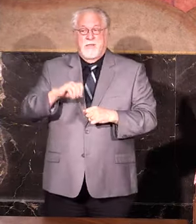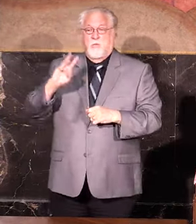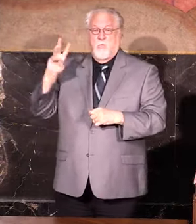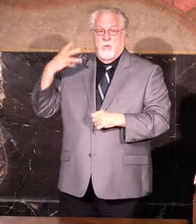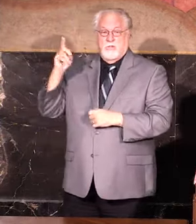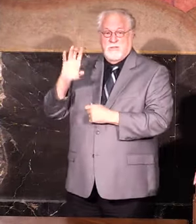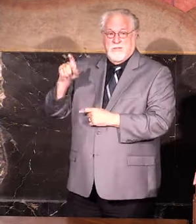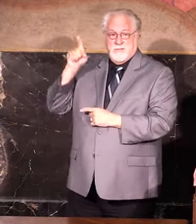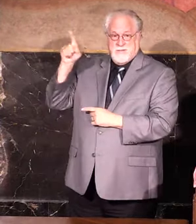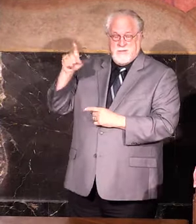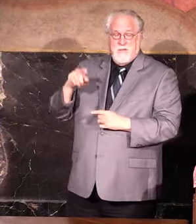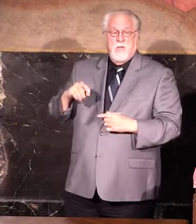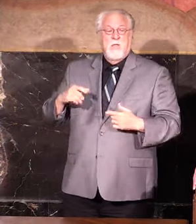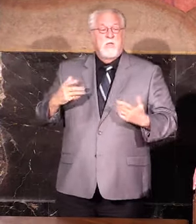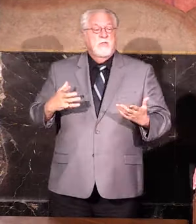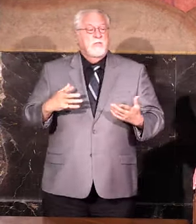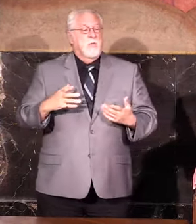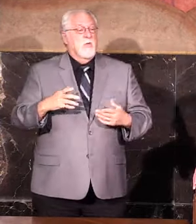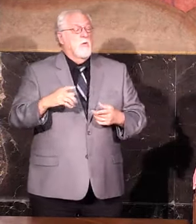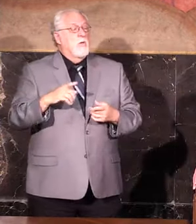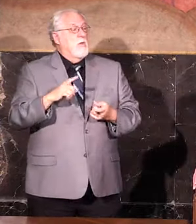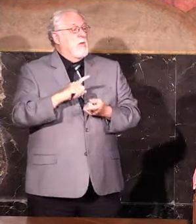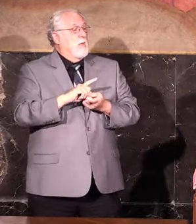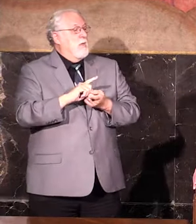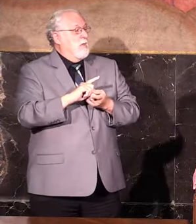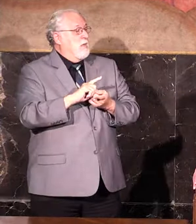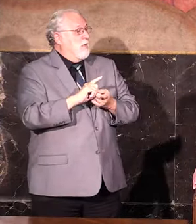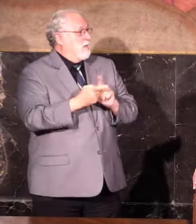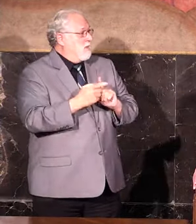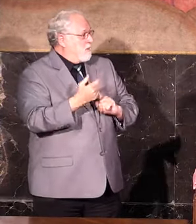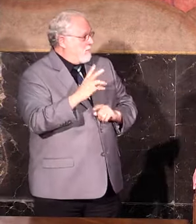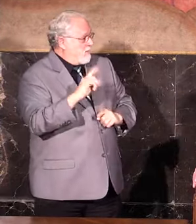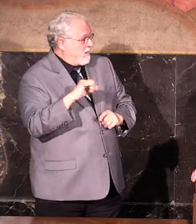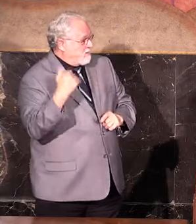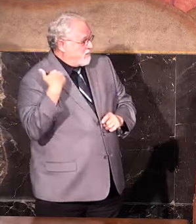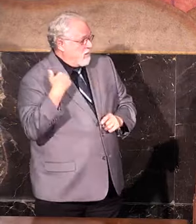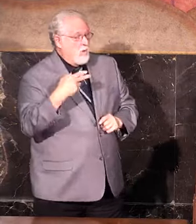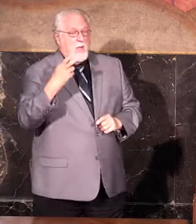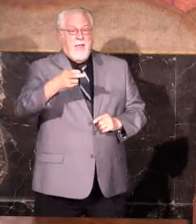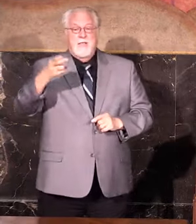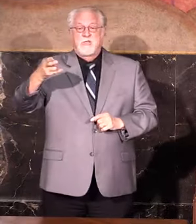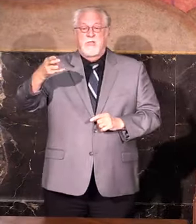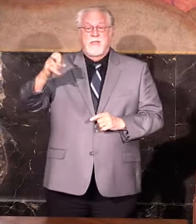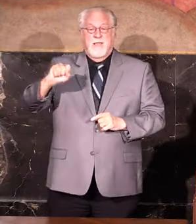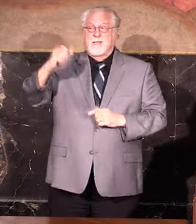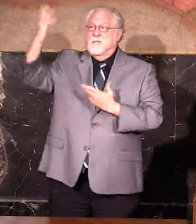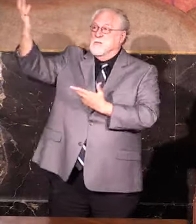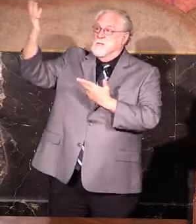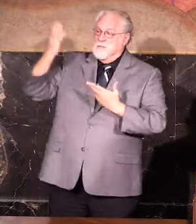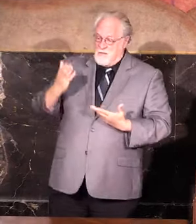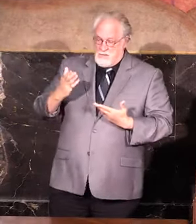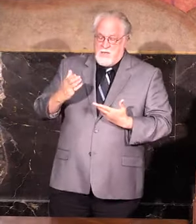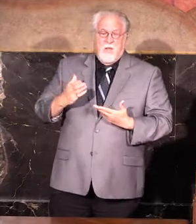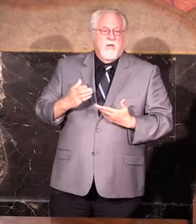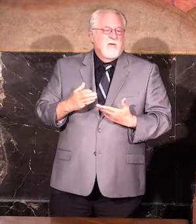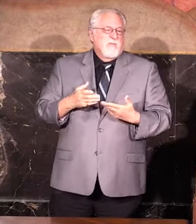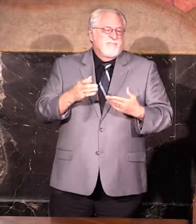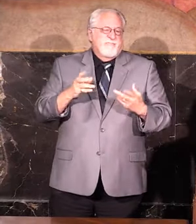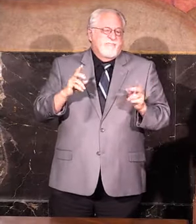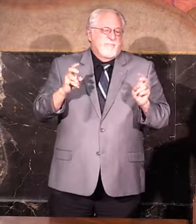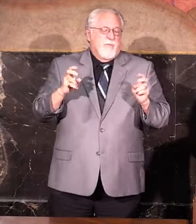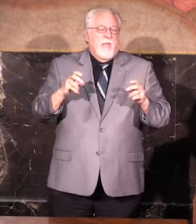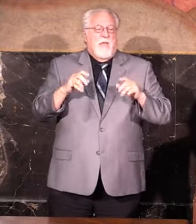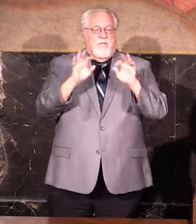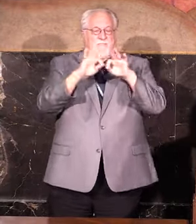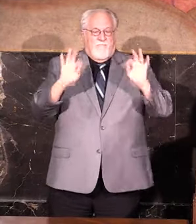weekend. So it was just a few days ago, HHS sent down a template for a testing plan that